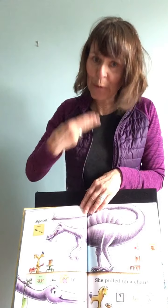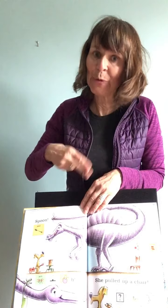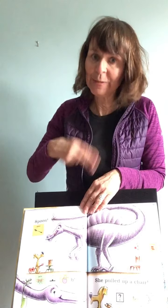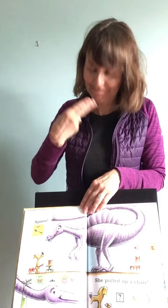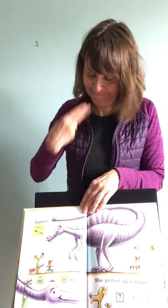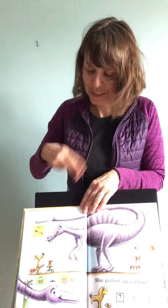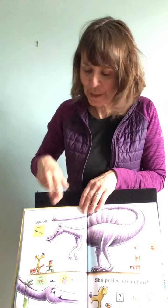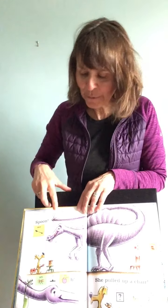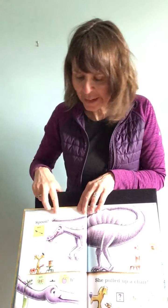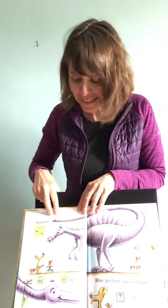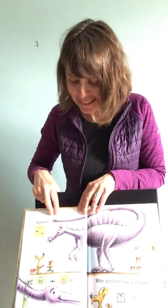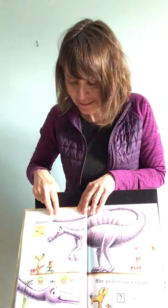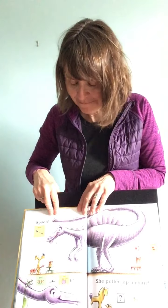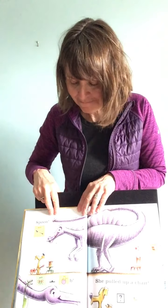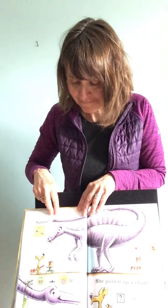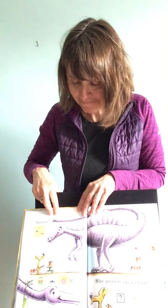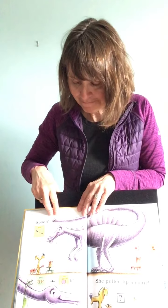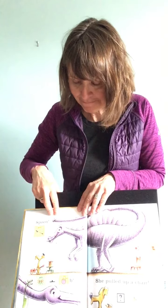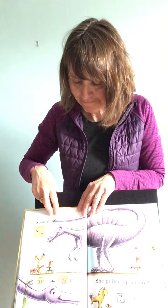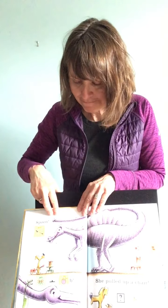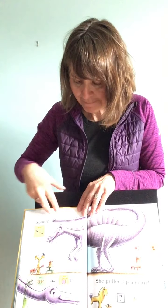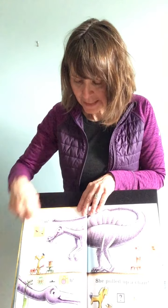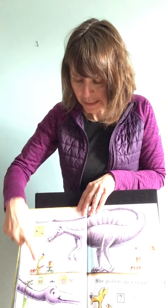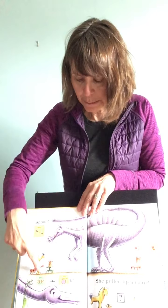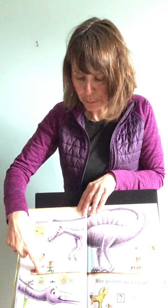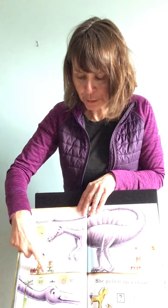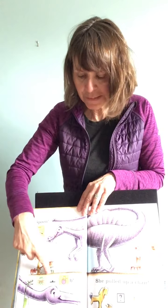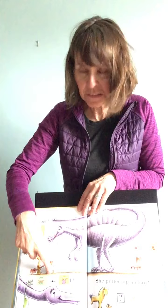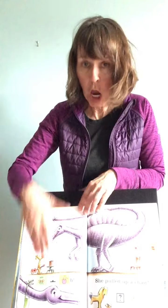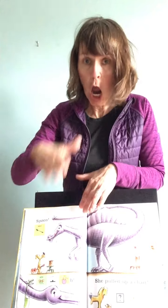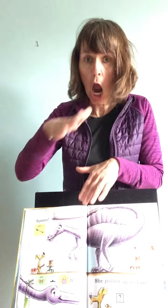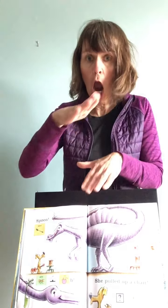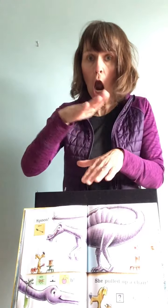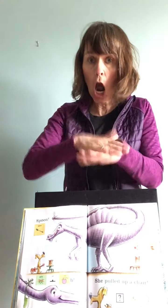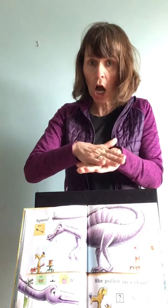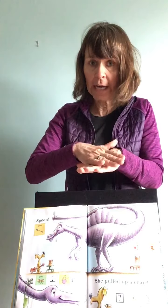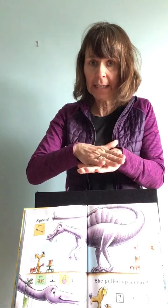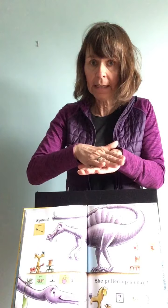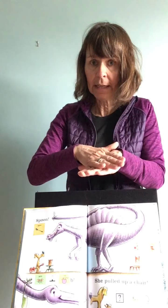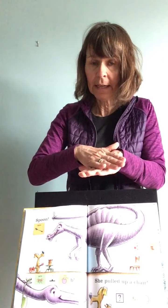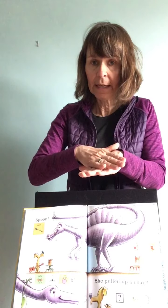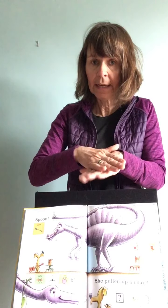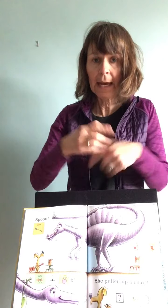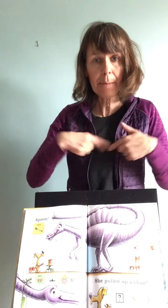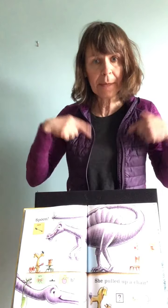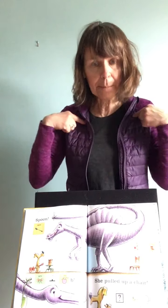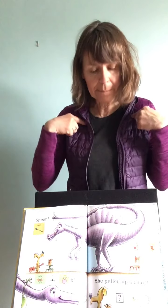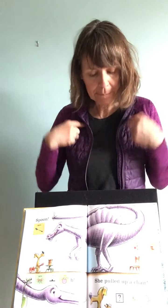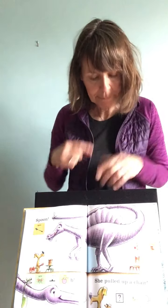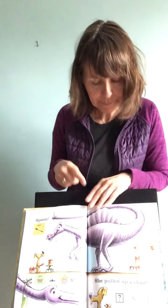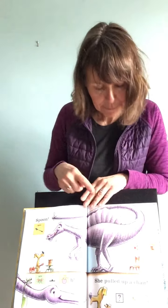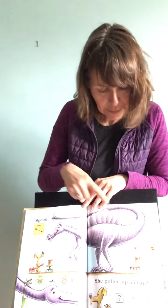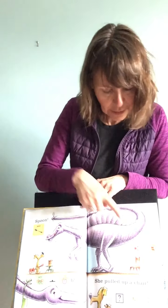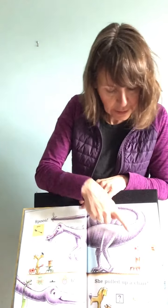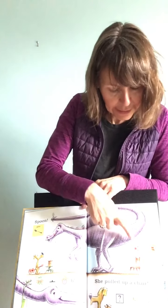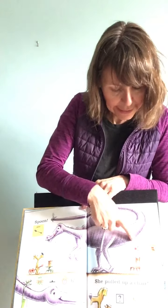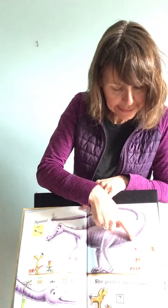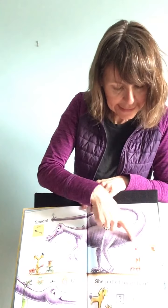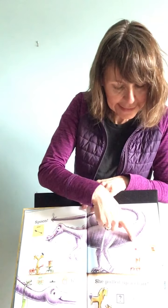spoon. You're right. He puts on a bib and he